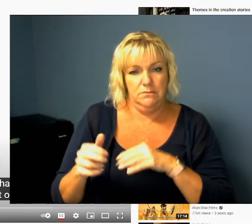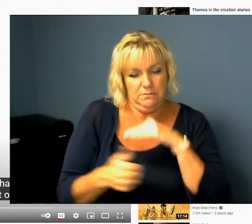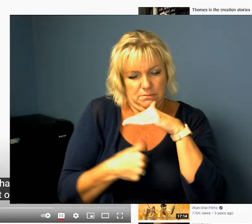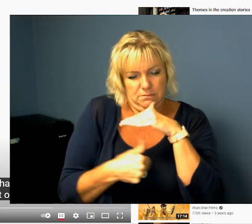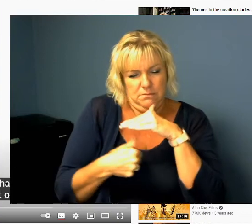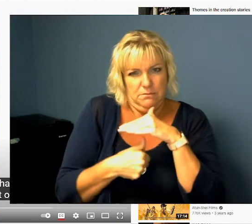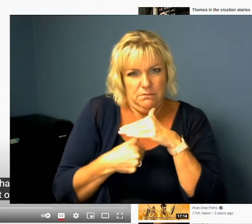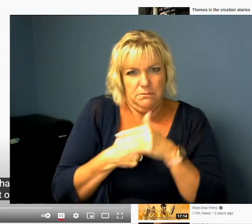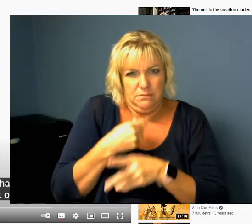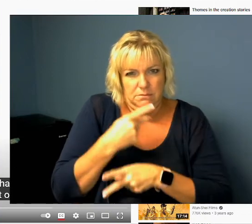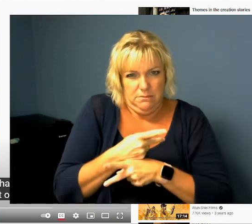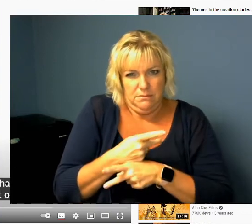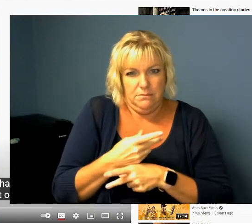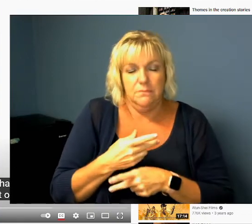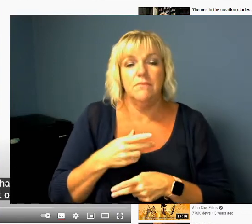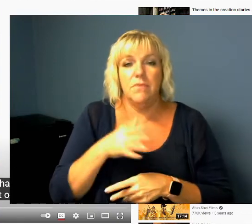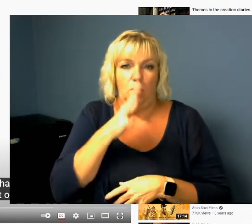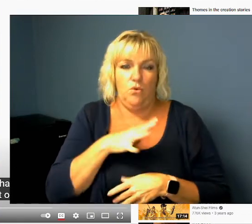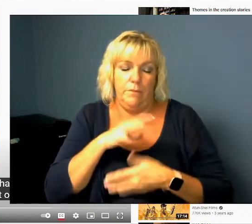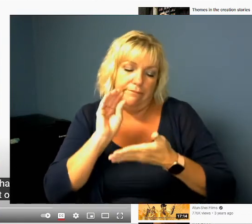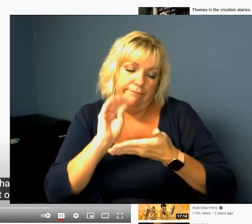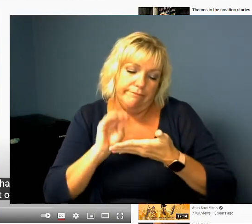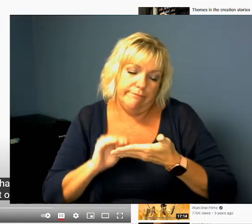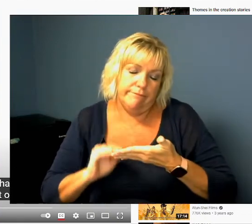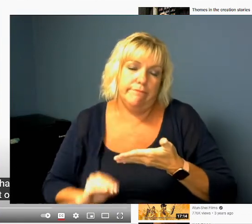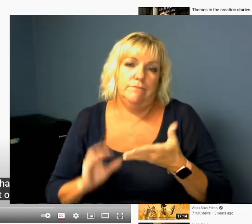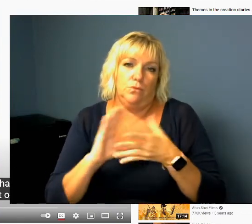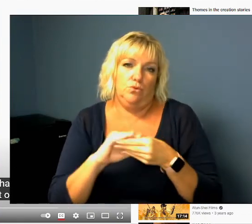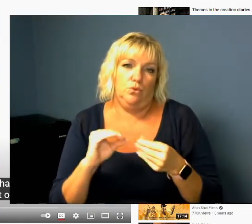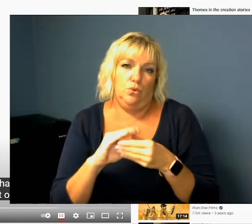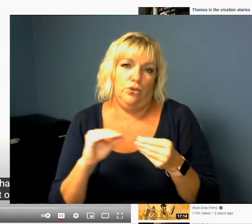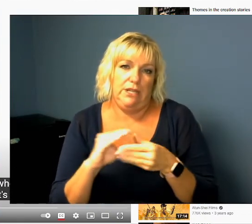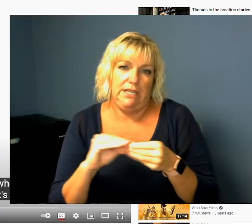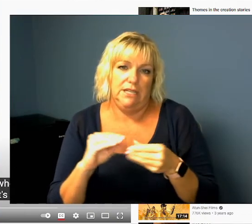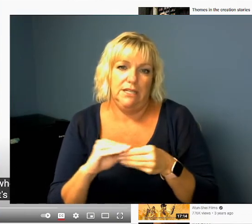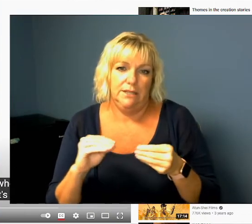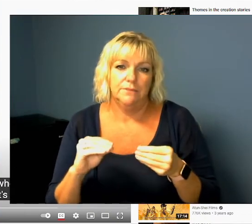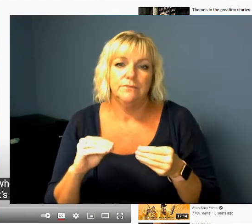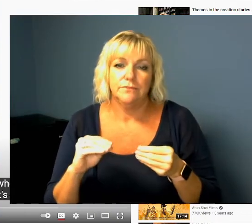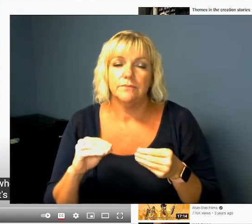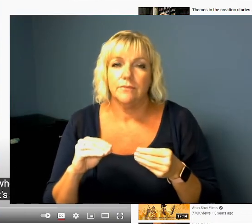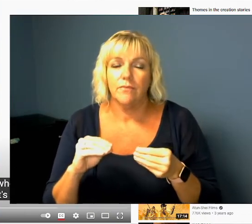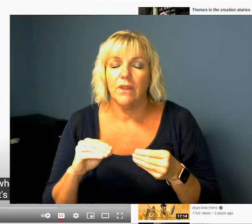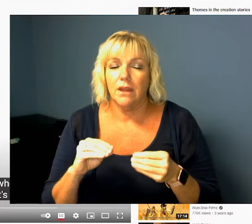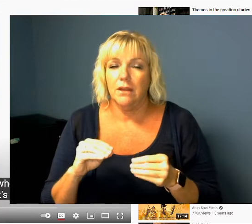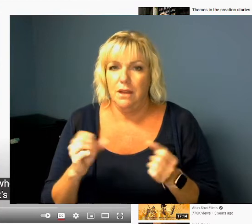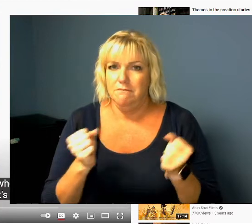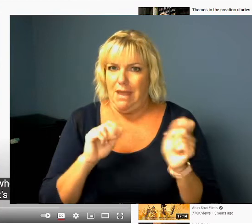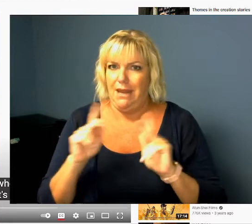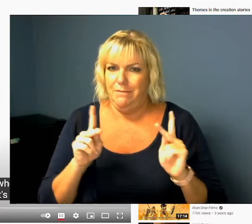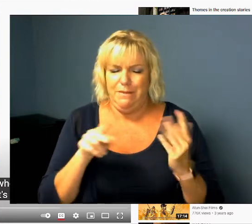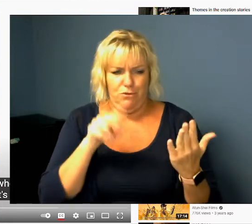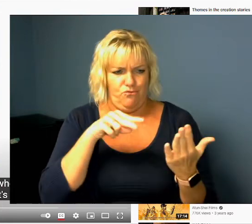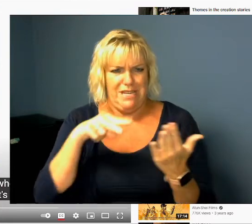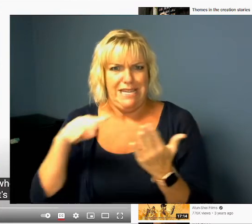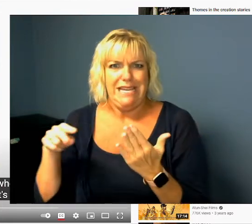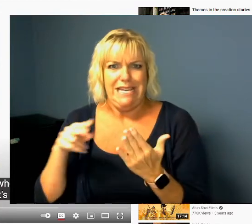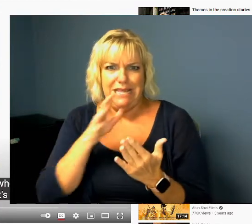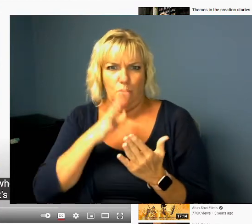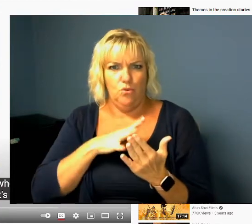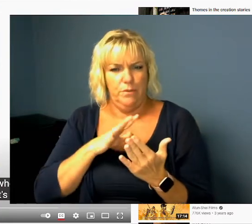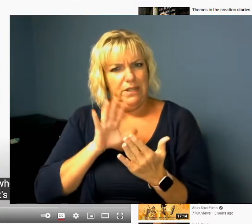captivity. You've got a document that speaks to that, and it reflects a lot of the stereotypes of native